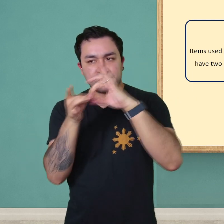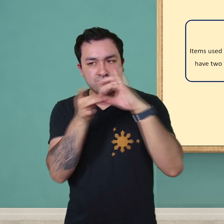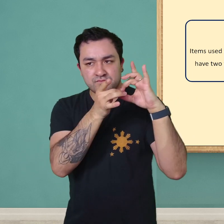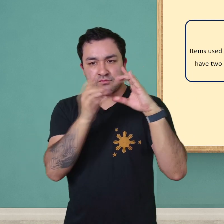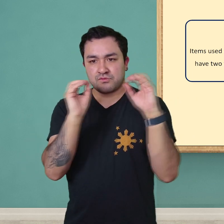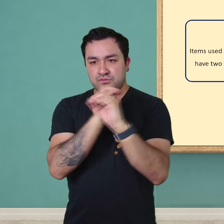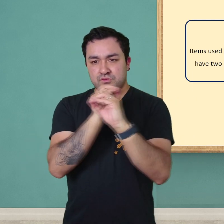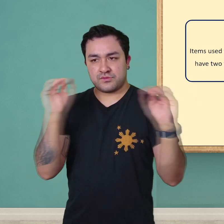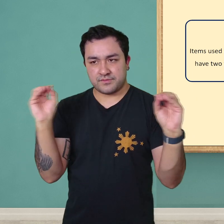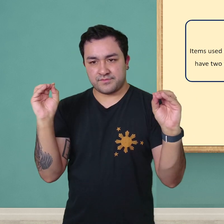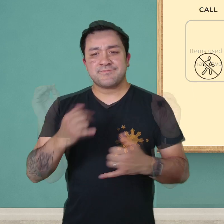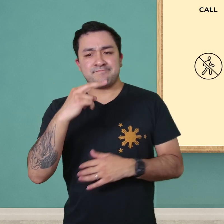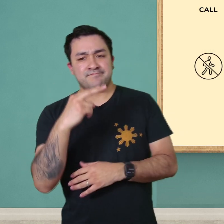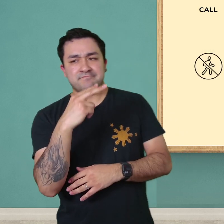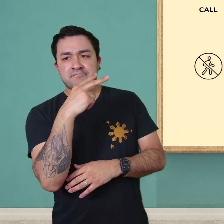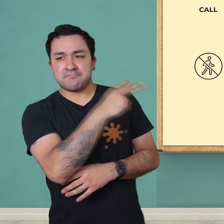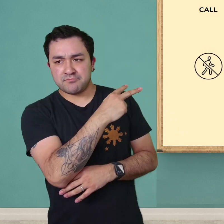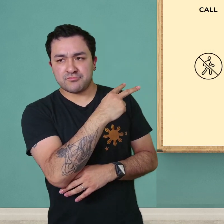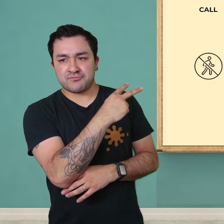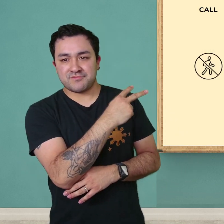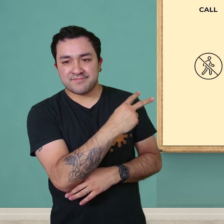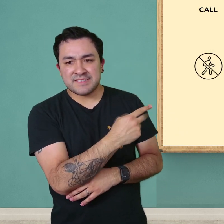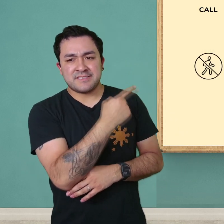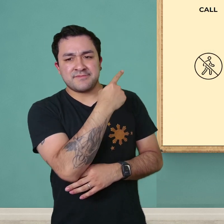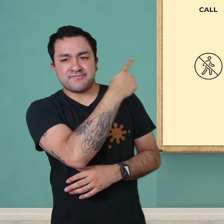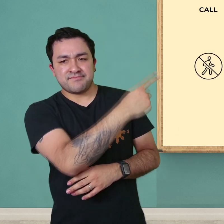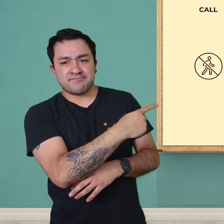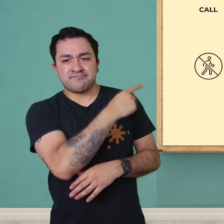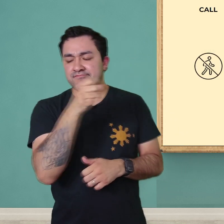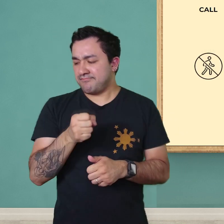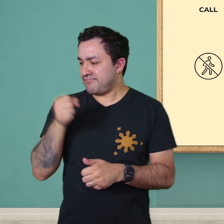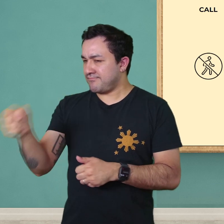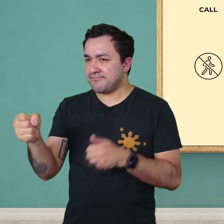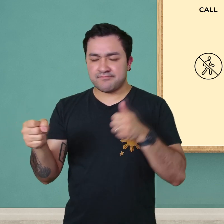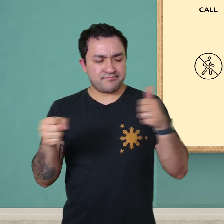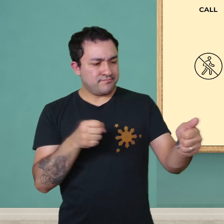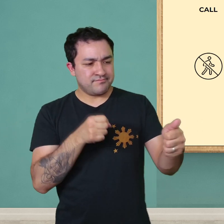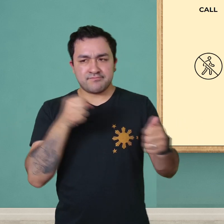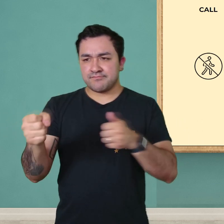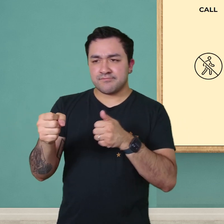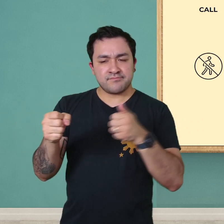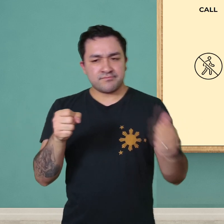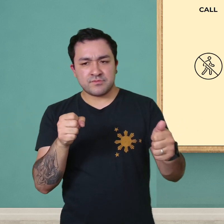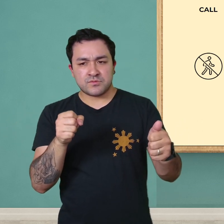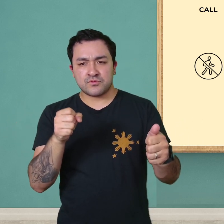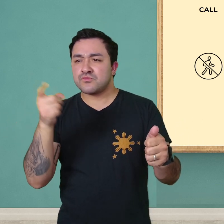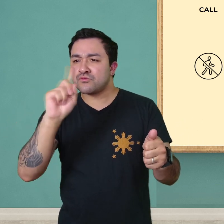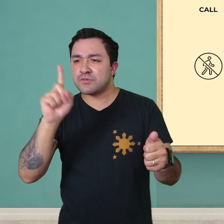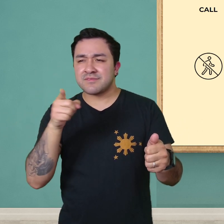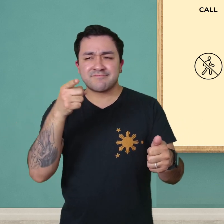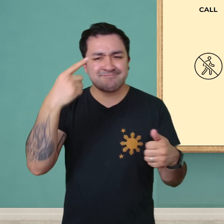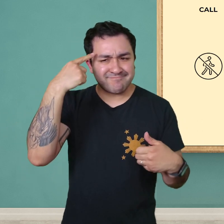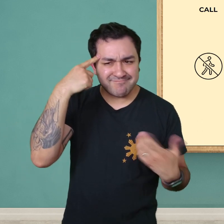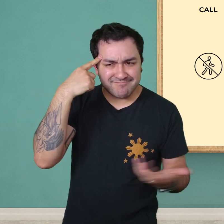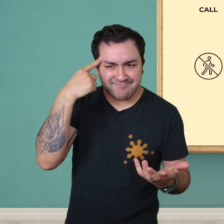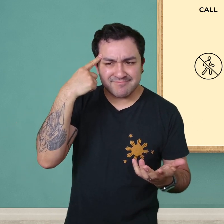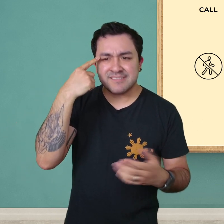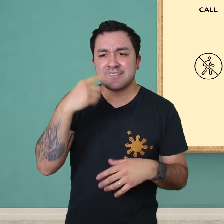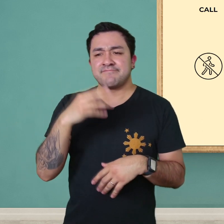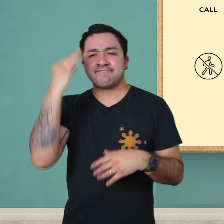light. So let's look at these symbols and see if we can appropriately categorize them into arbitrary or iconic. Which of these symbols are